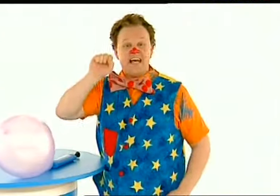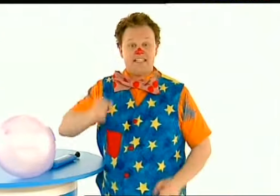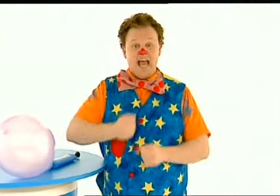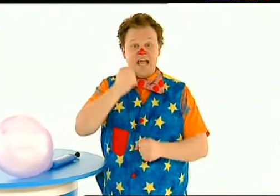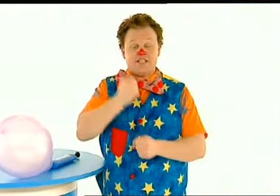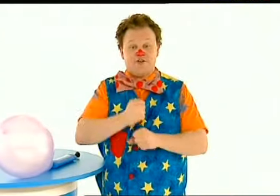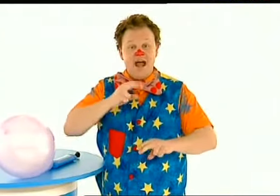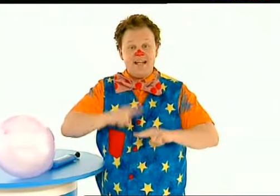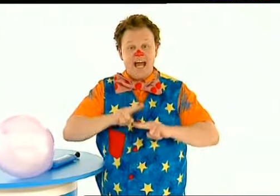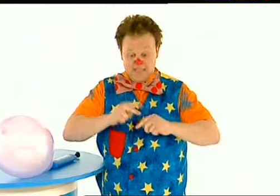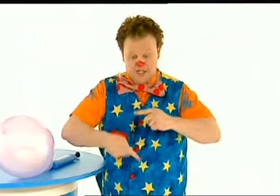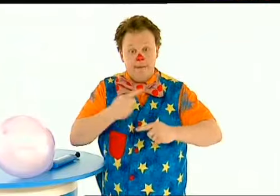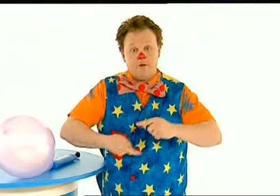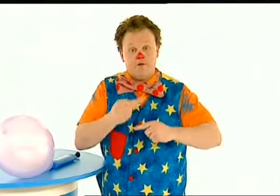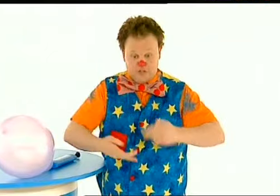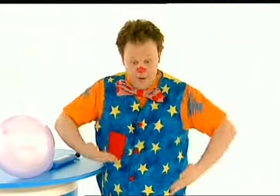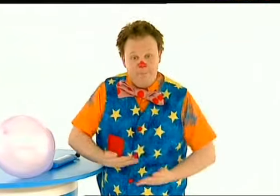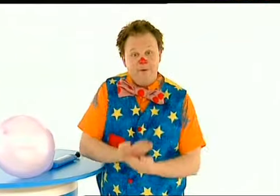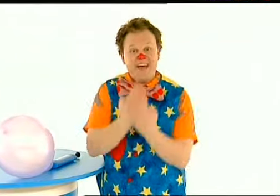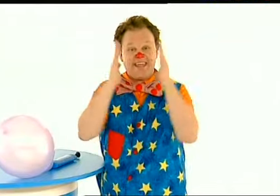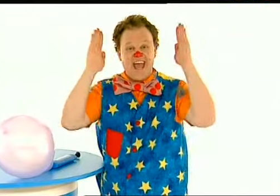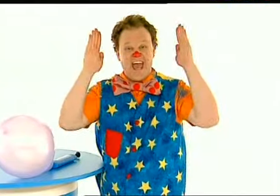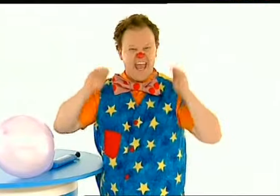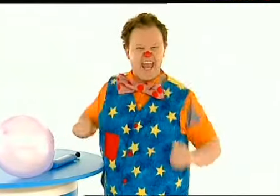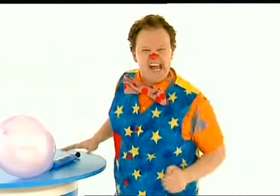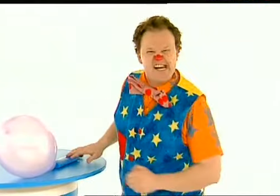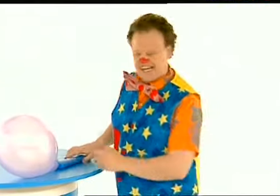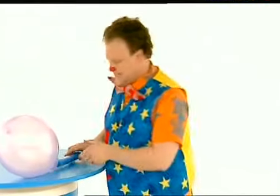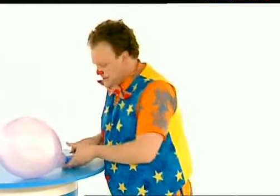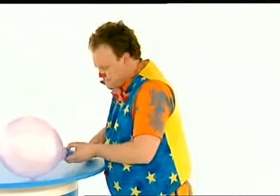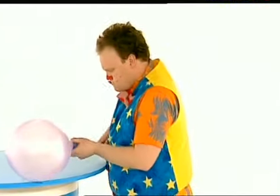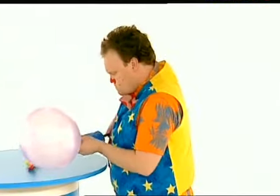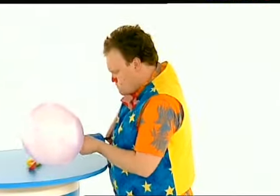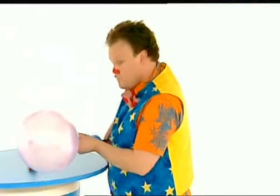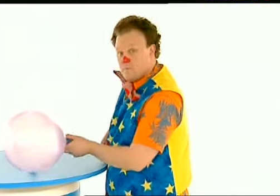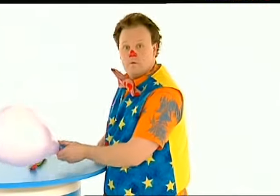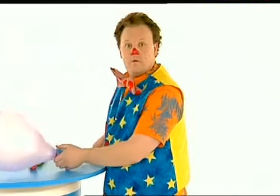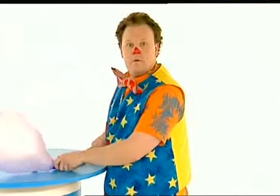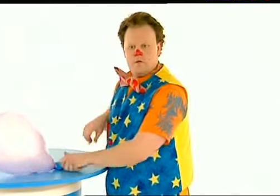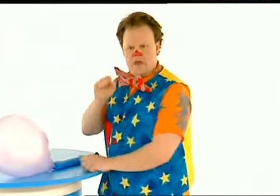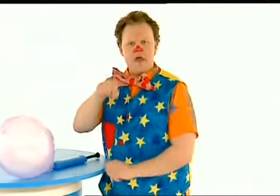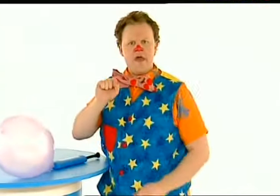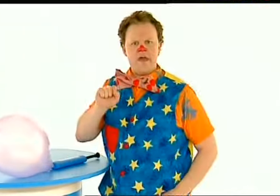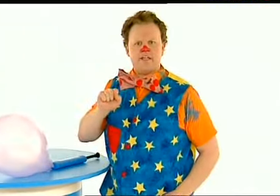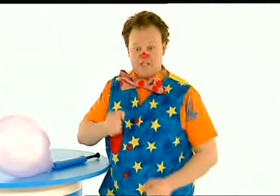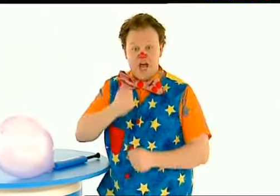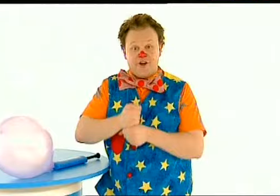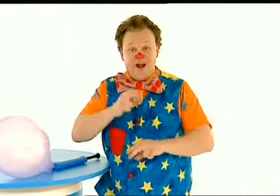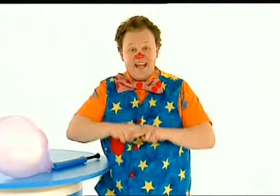Yes, it's Grandad Tumble's birthday! Grandad Tumble? Yes,